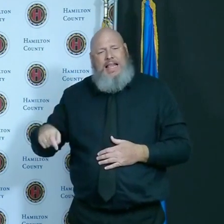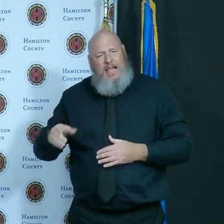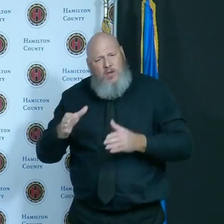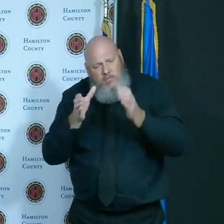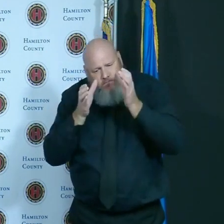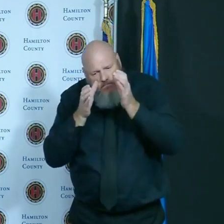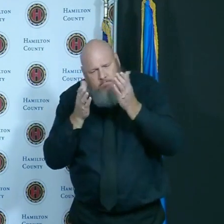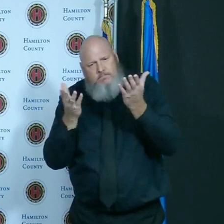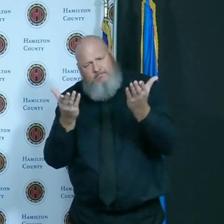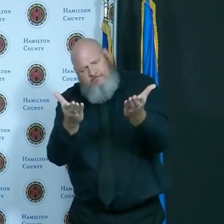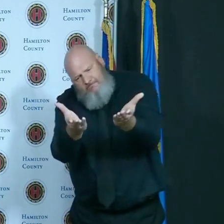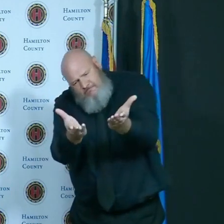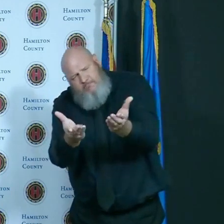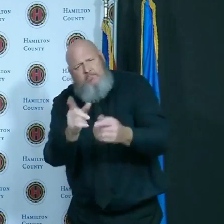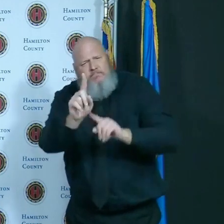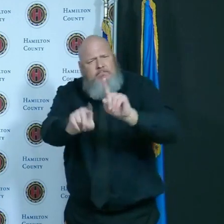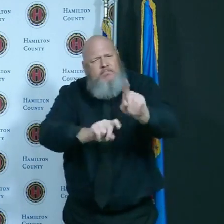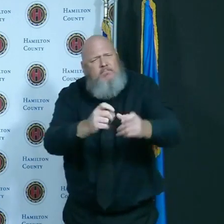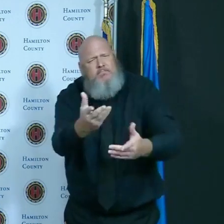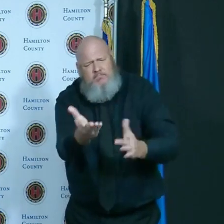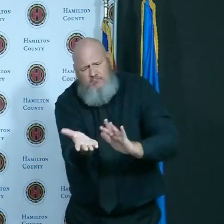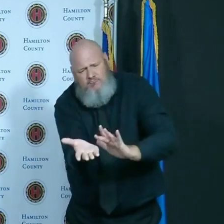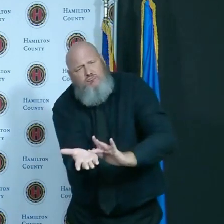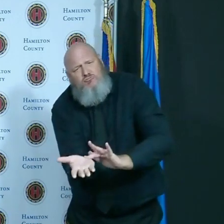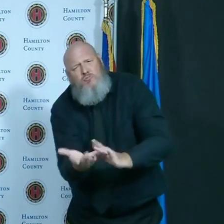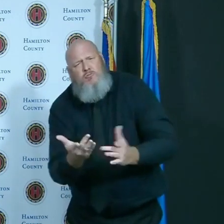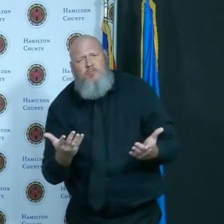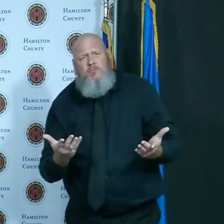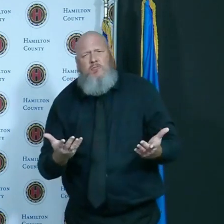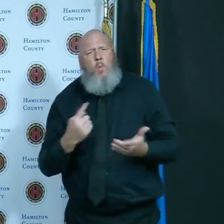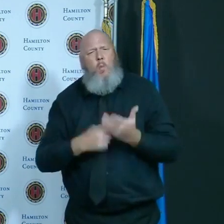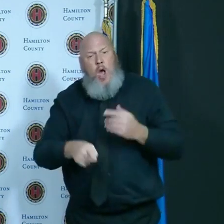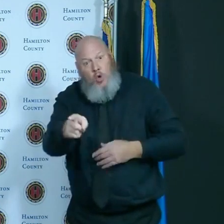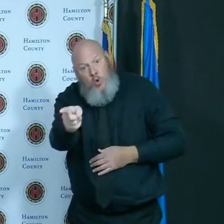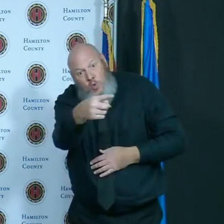future? What do you need to survive?